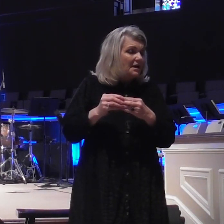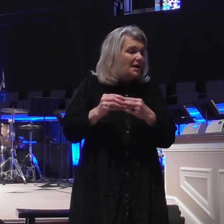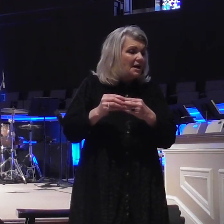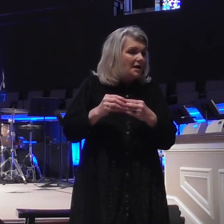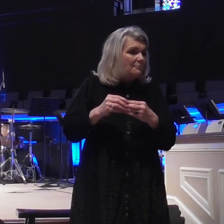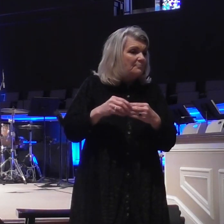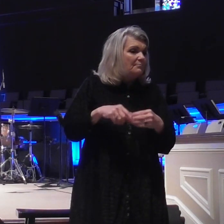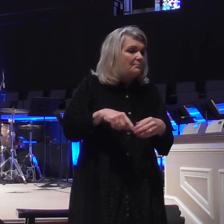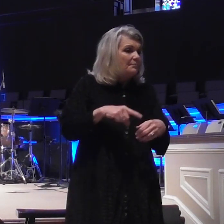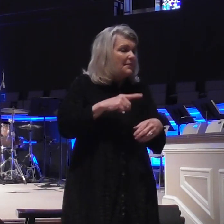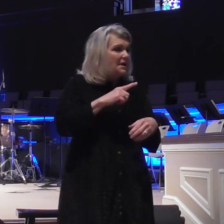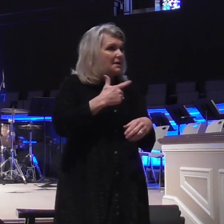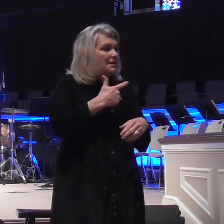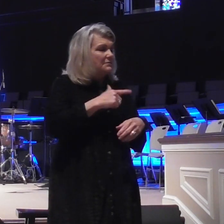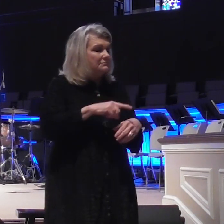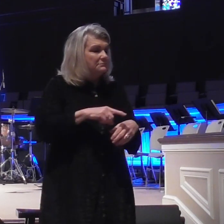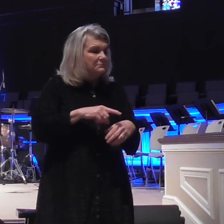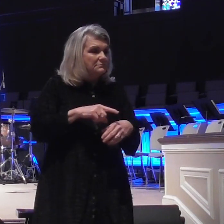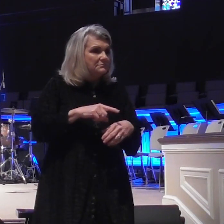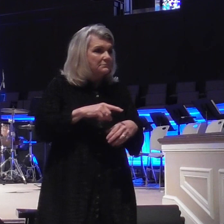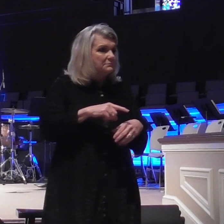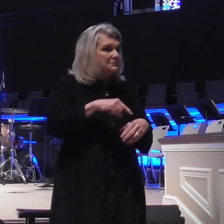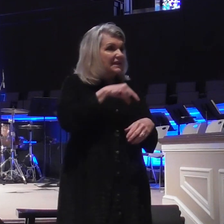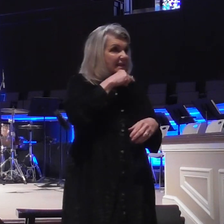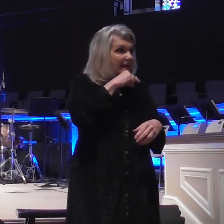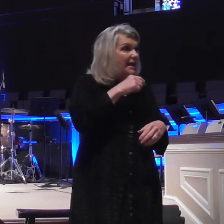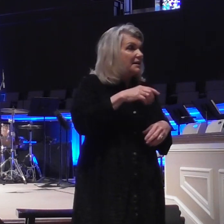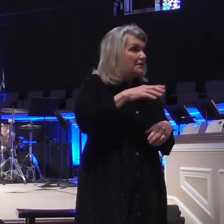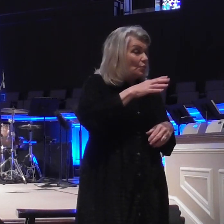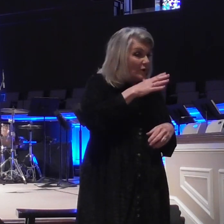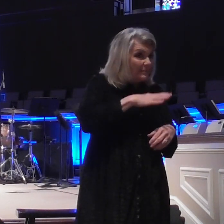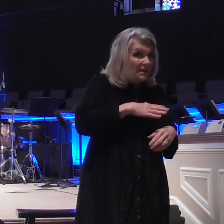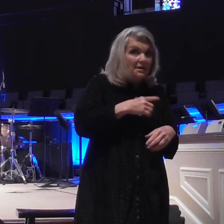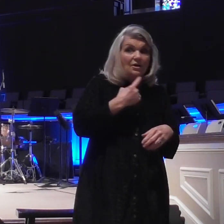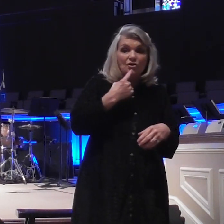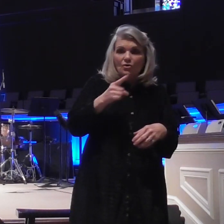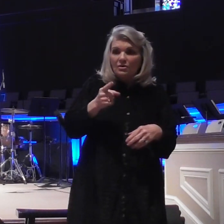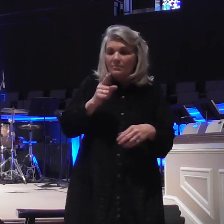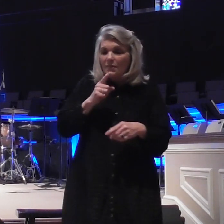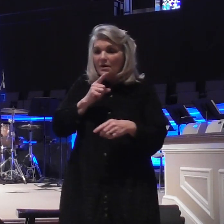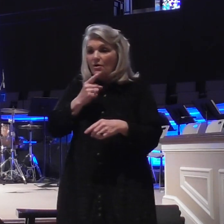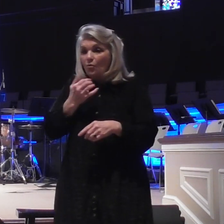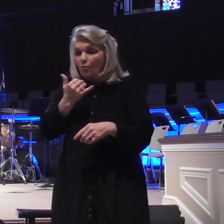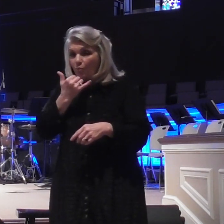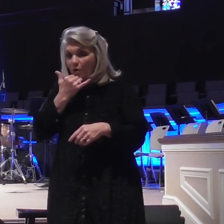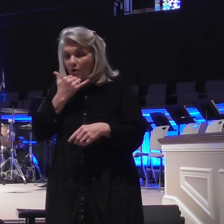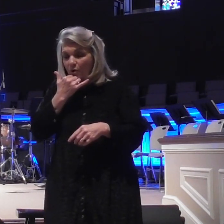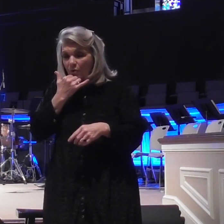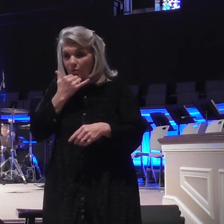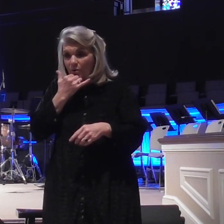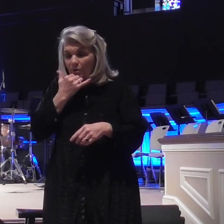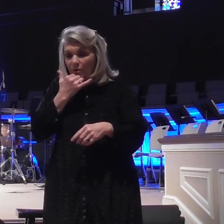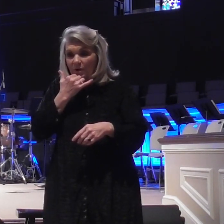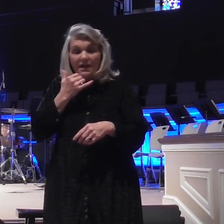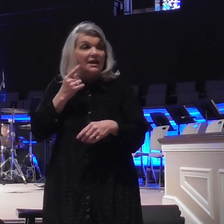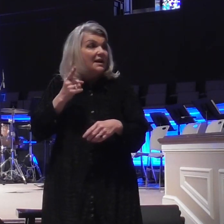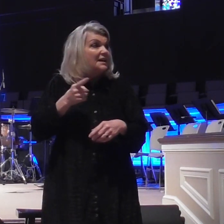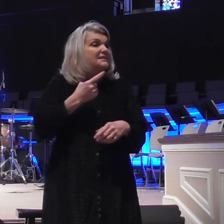girls that their evangelical churches had told them the wrong thing. And if they really wanted to be